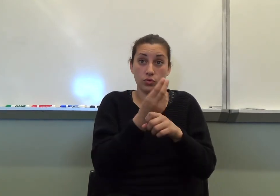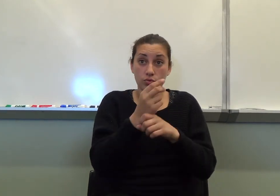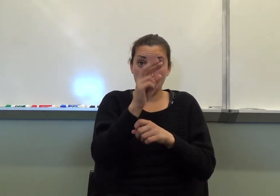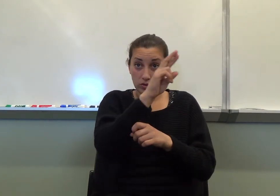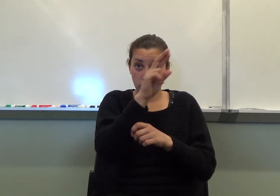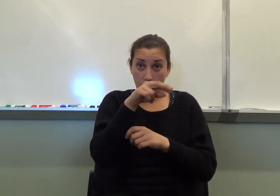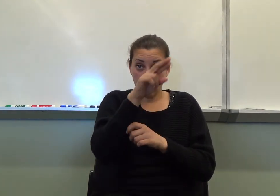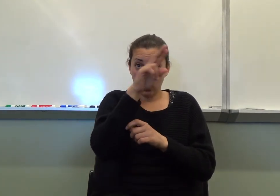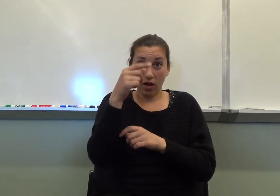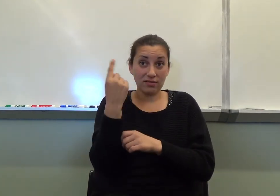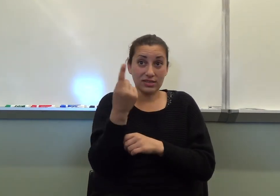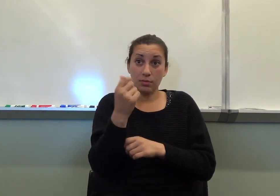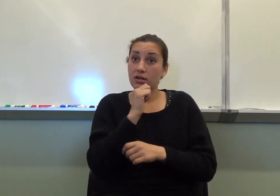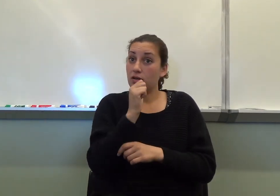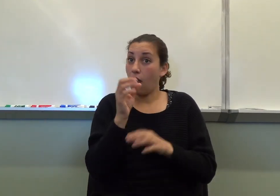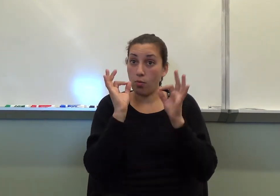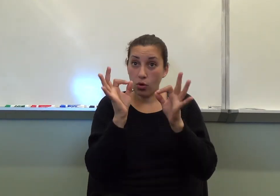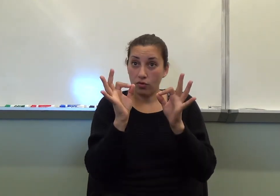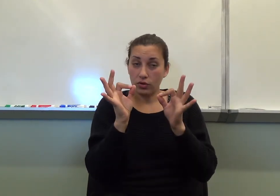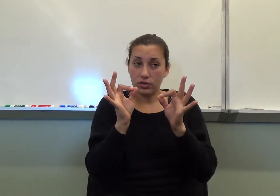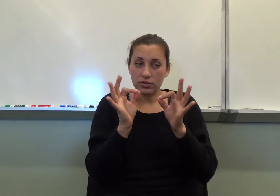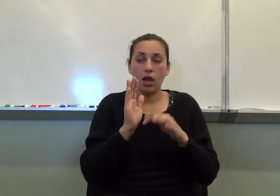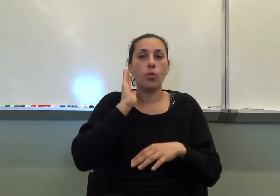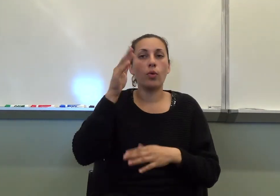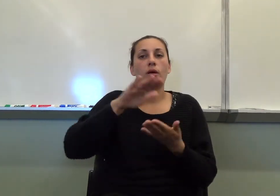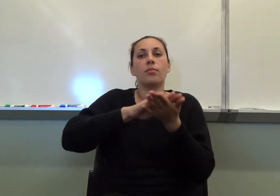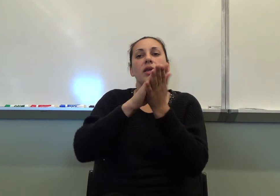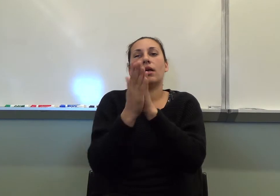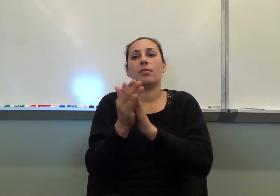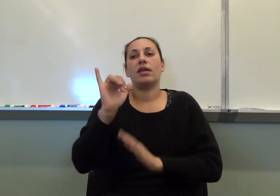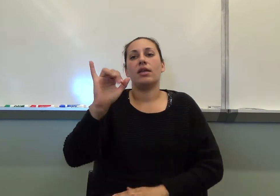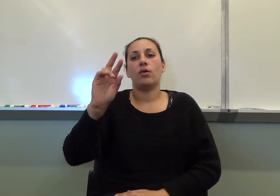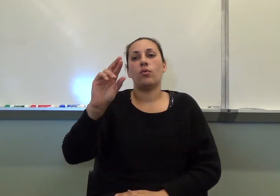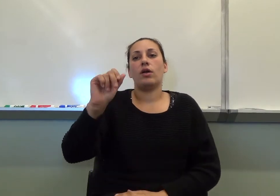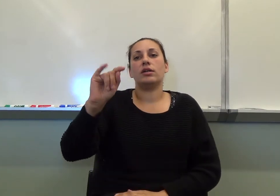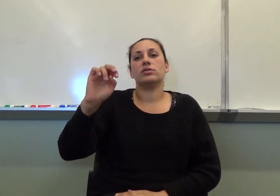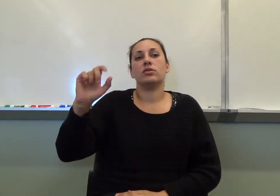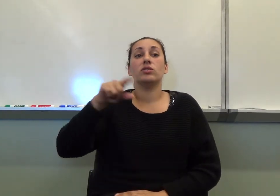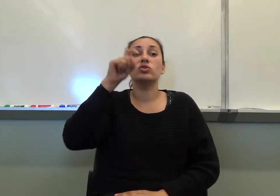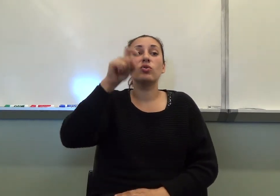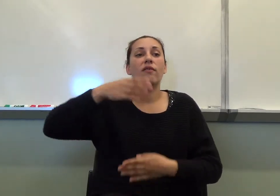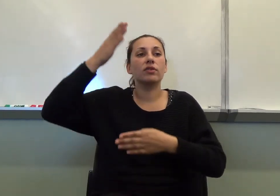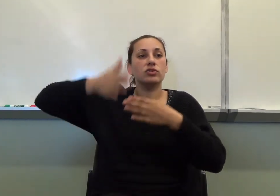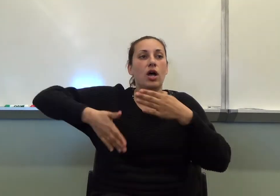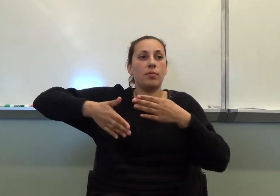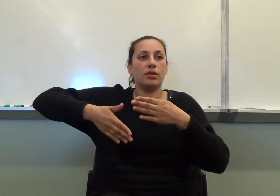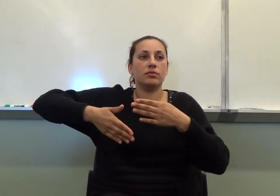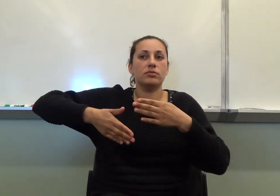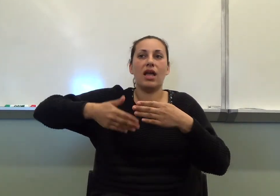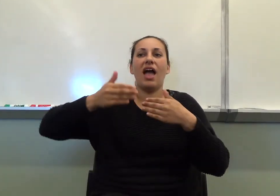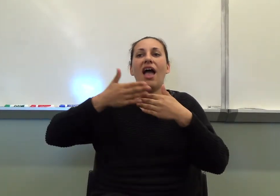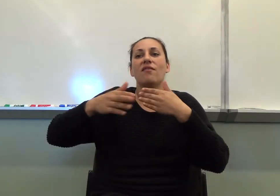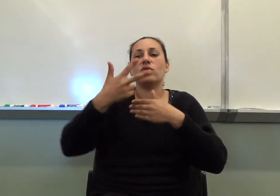perfect square, it will be irrational. So it'll go on forever. So you've got to chop it off. So they decide to chop it off at 3 decimal